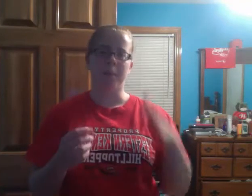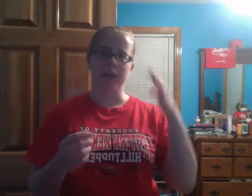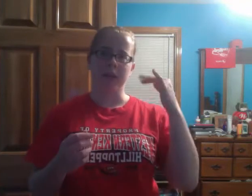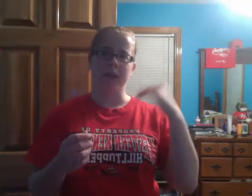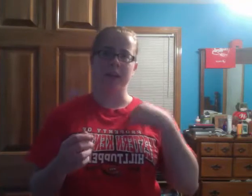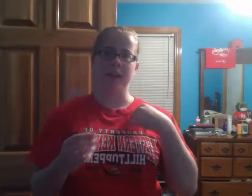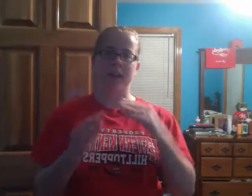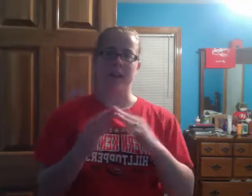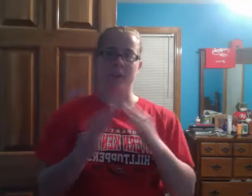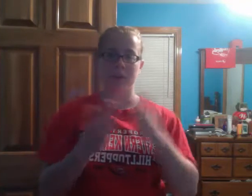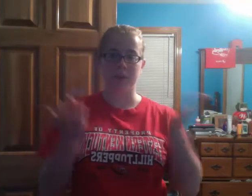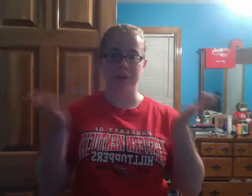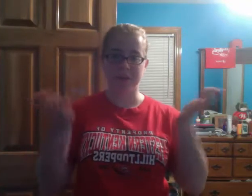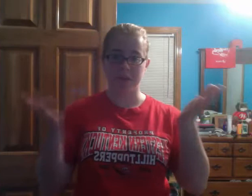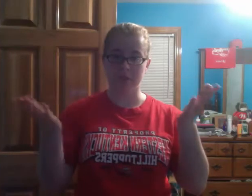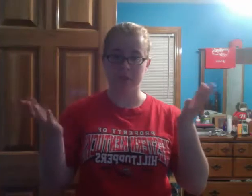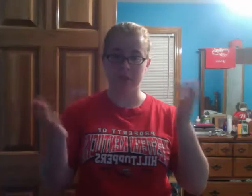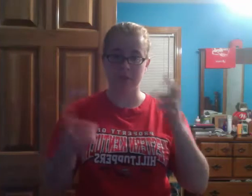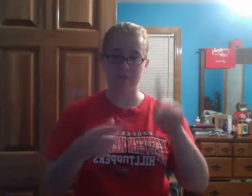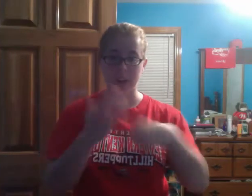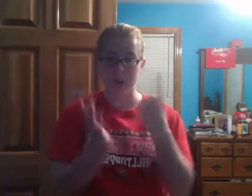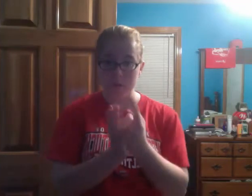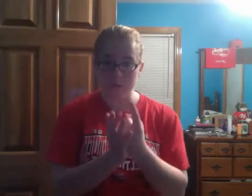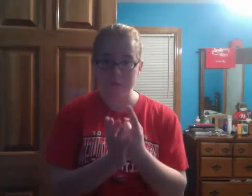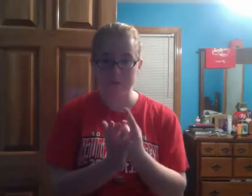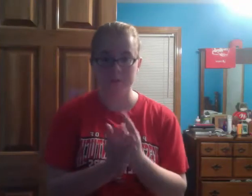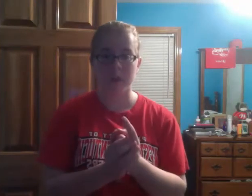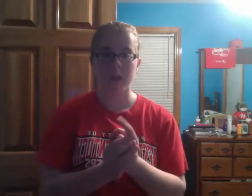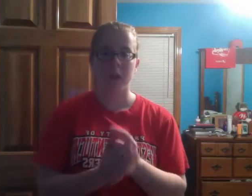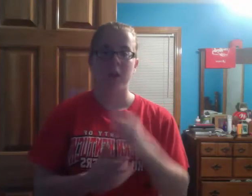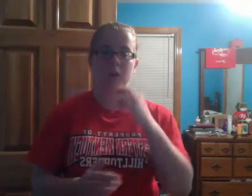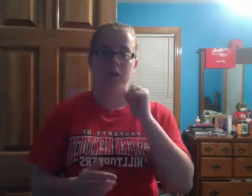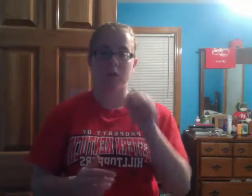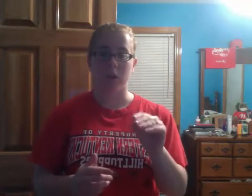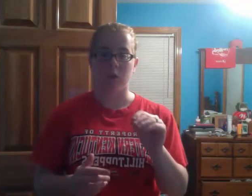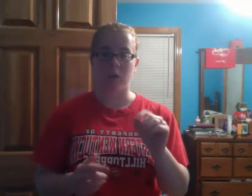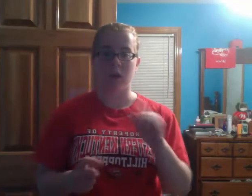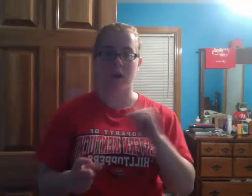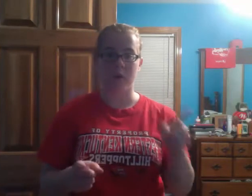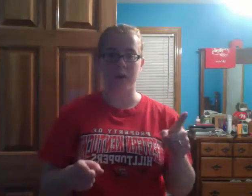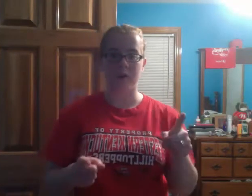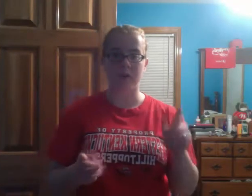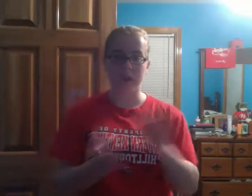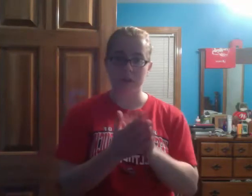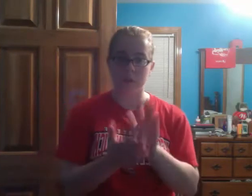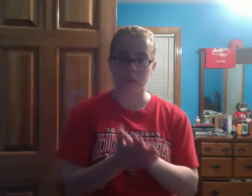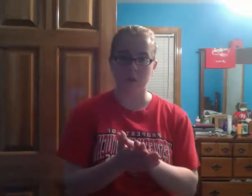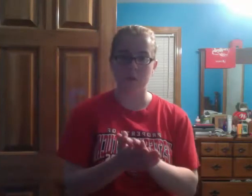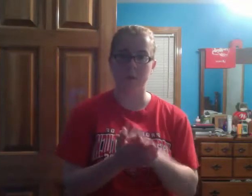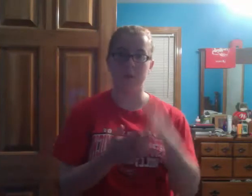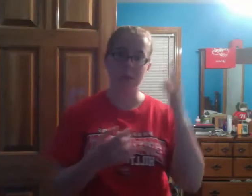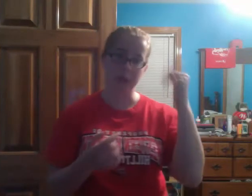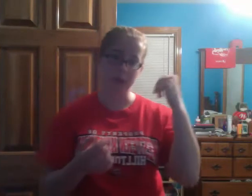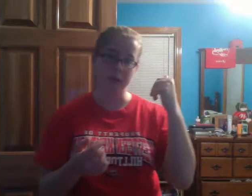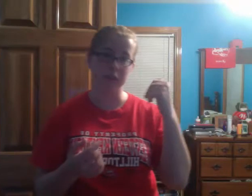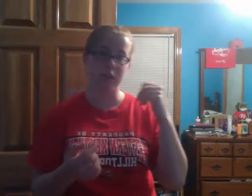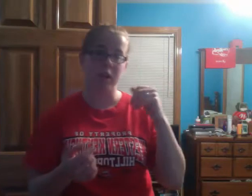because I needed community service hours. So I went to that school because